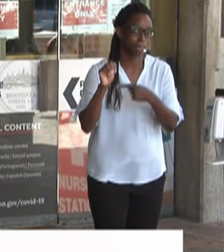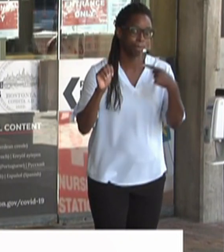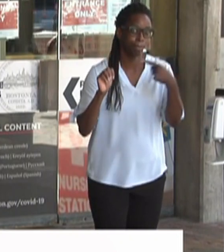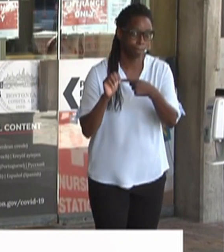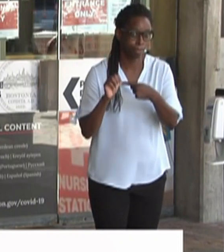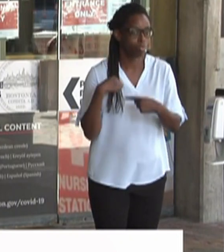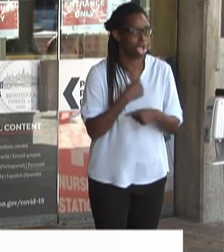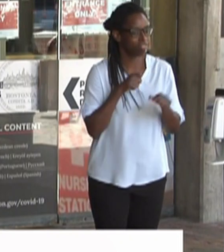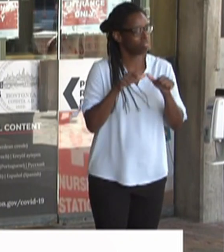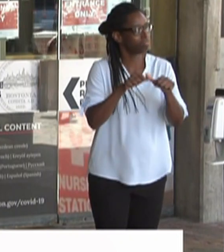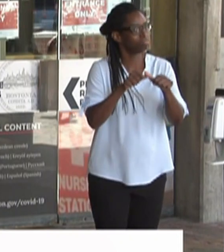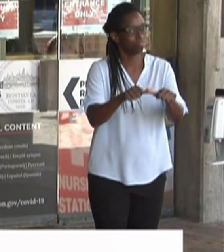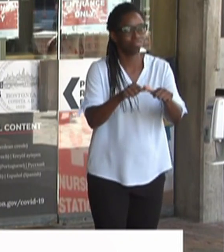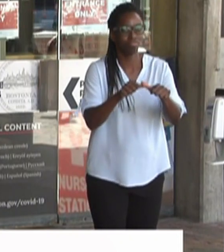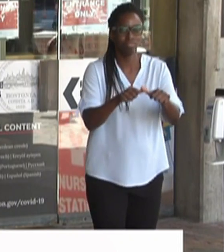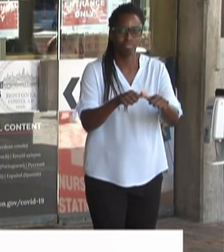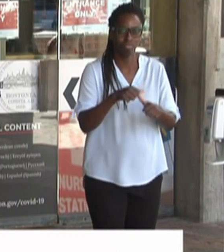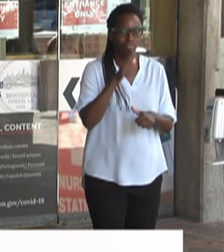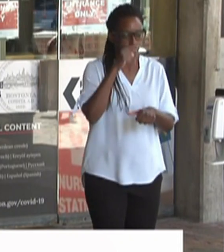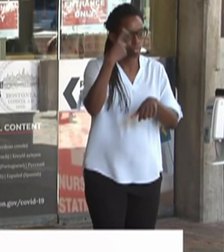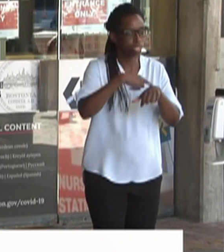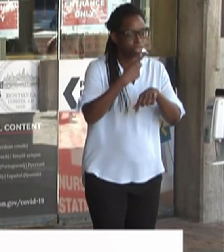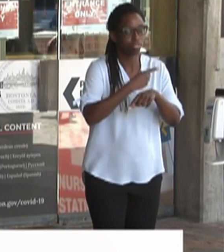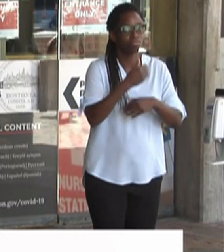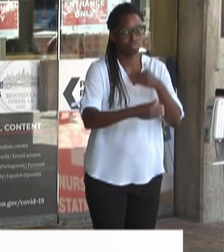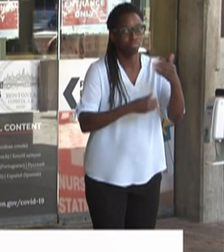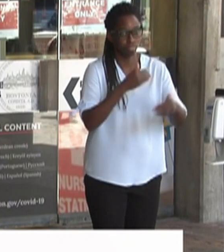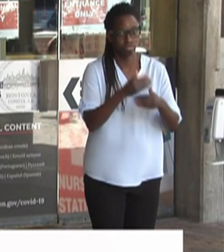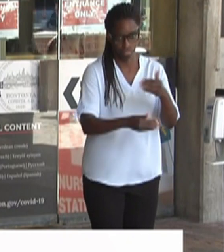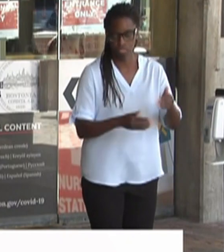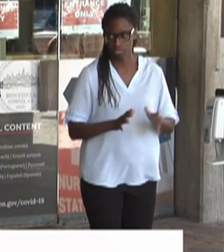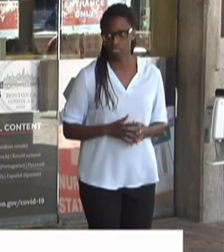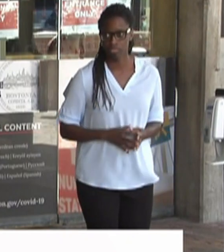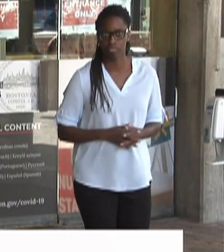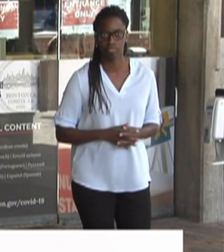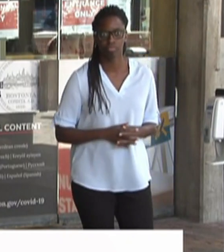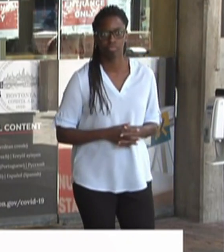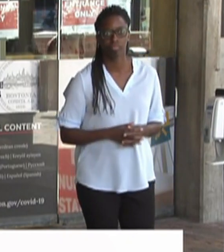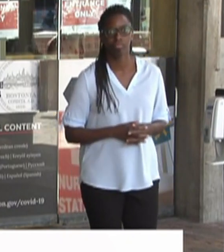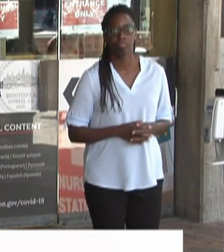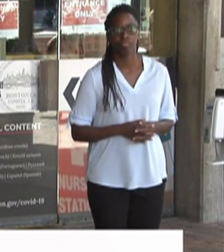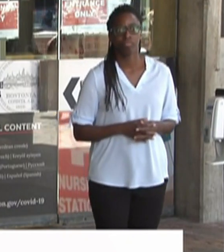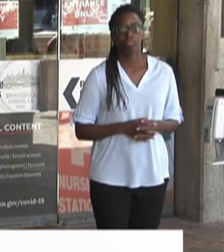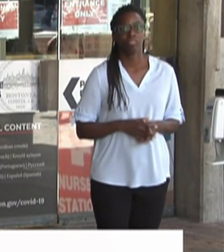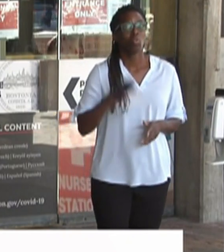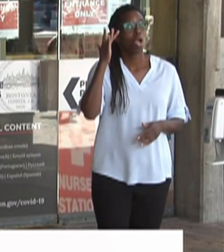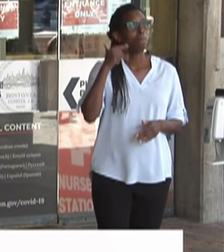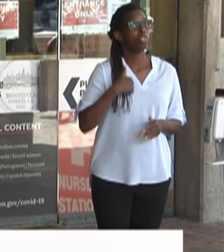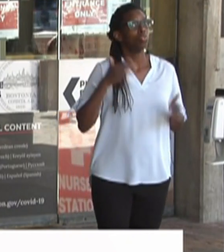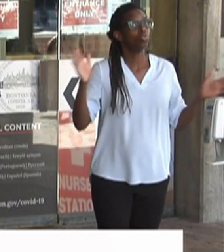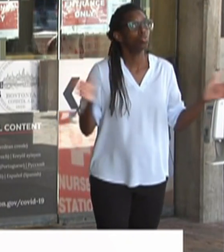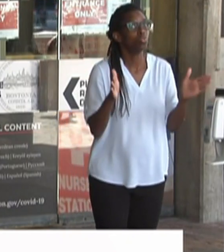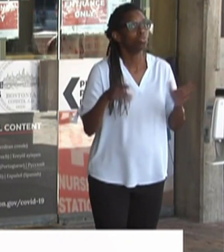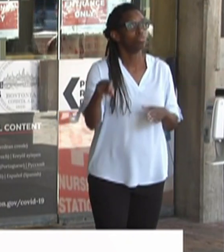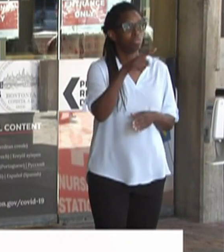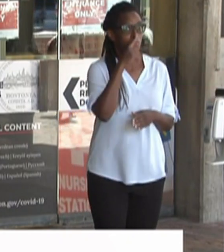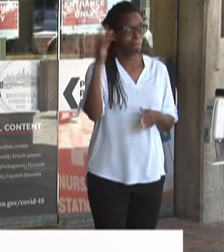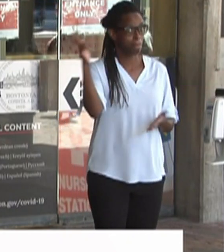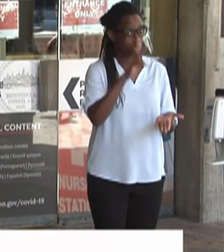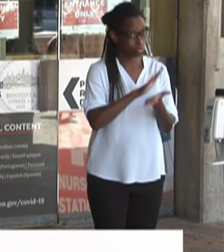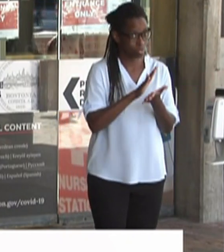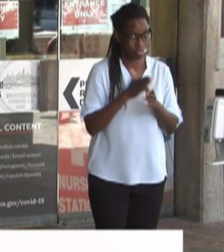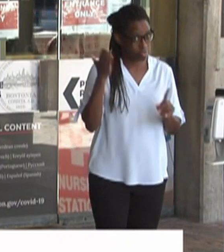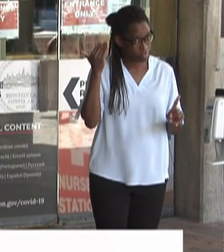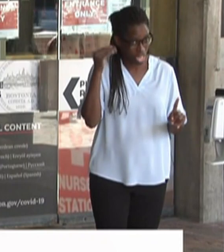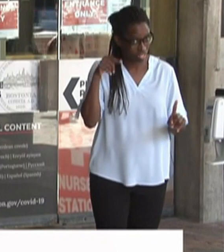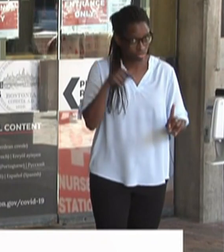school is because of an achievement gap. We have to do it safely. We have to make sure that we have